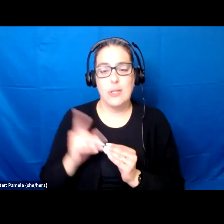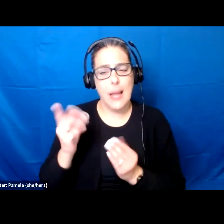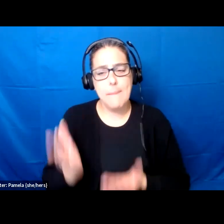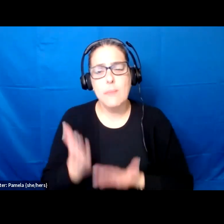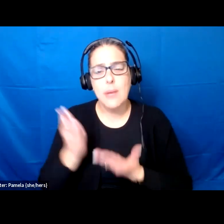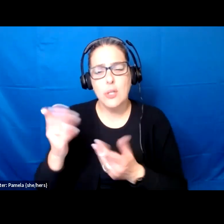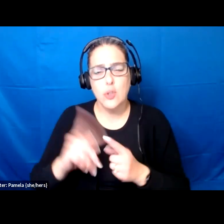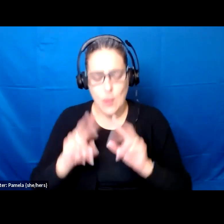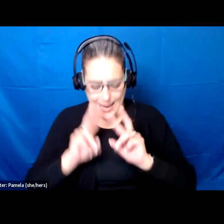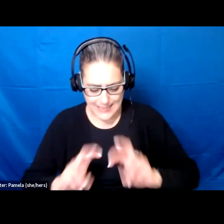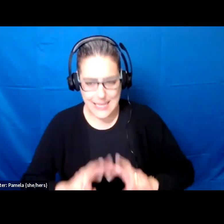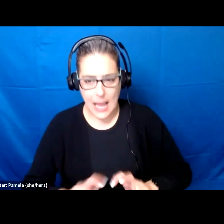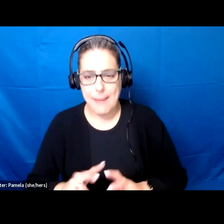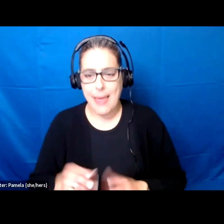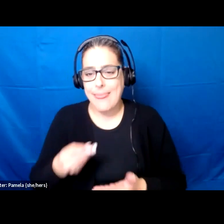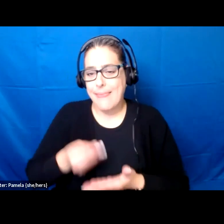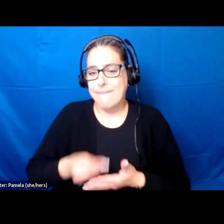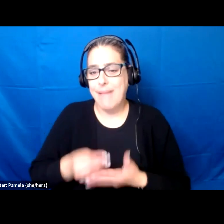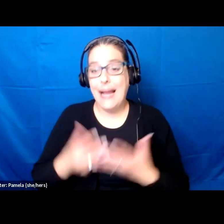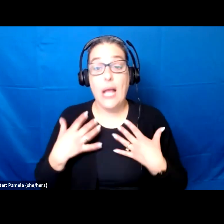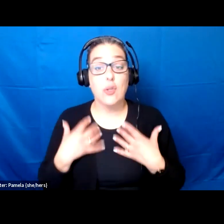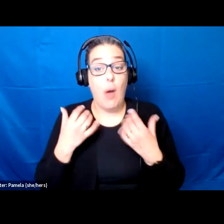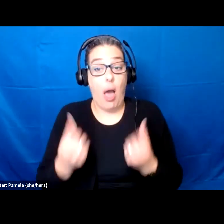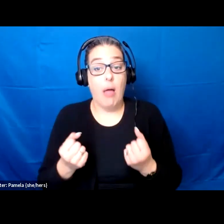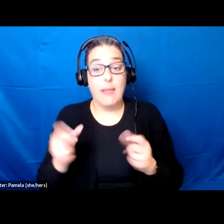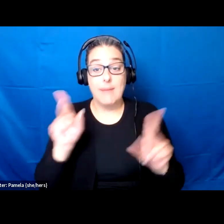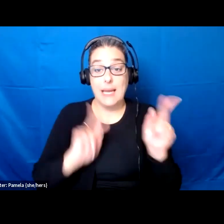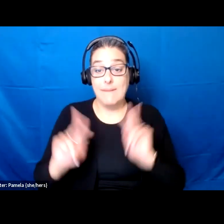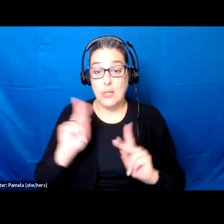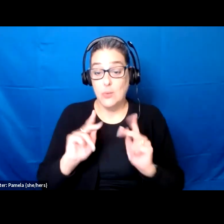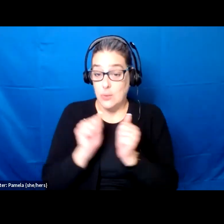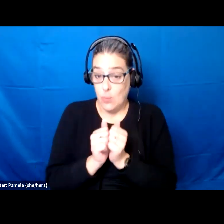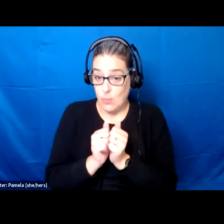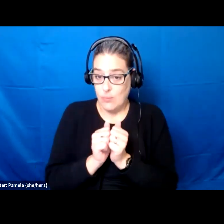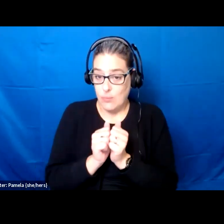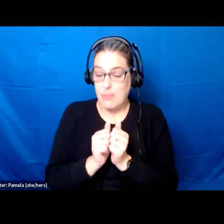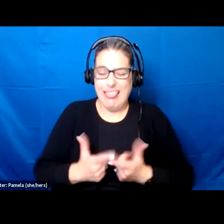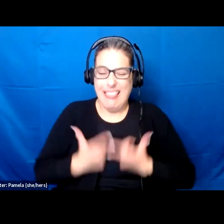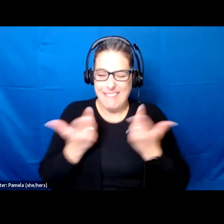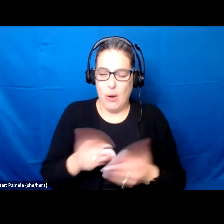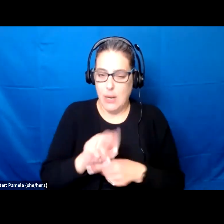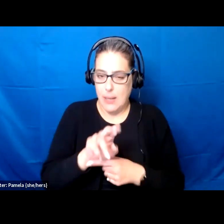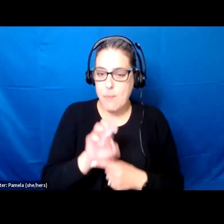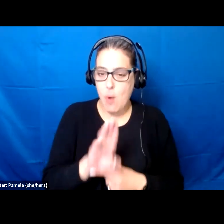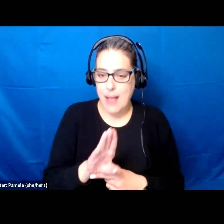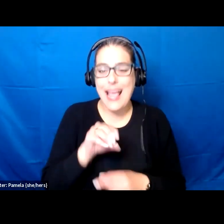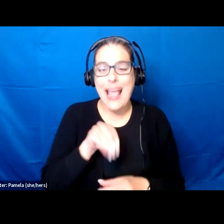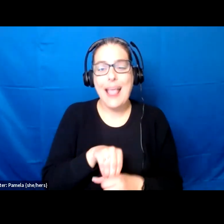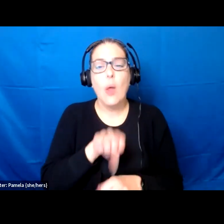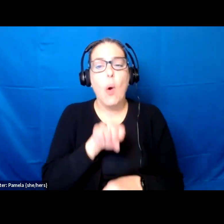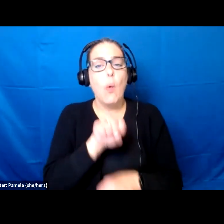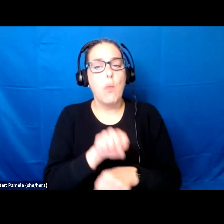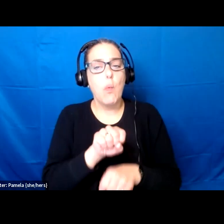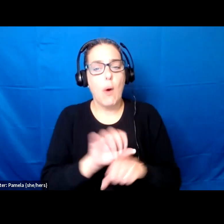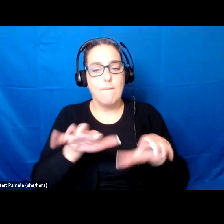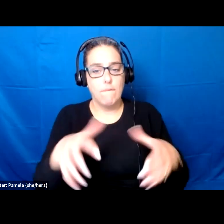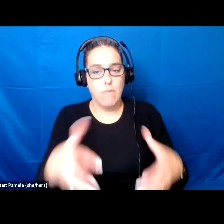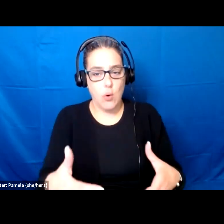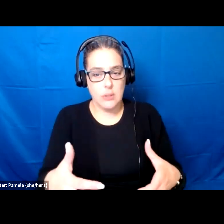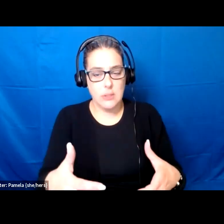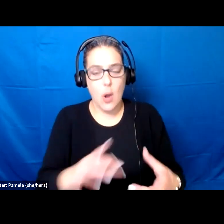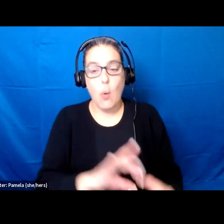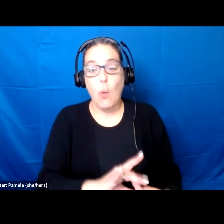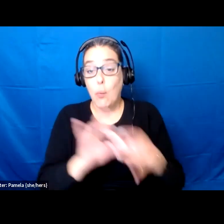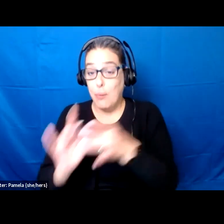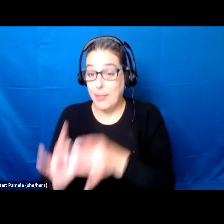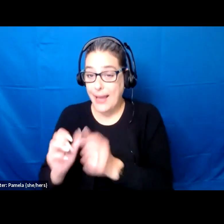the financial health of individuals in the Nebraska workforce in terms of the COVID pandemic over